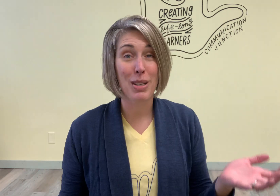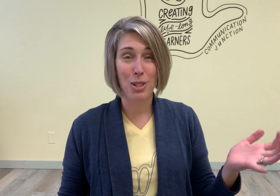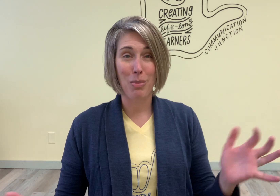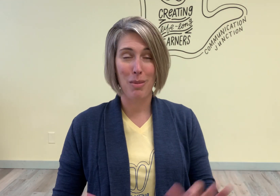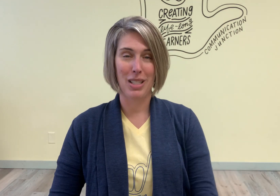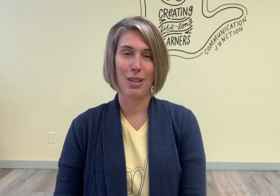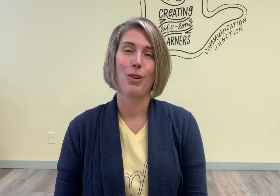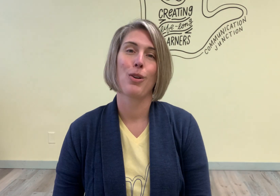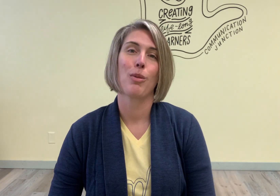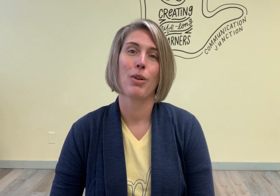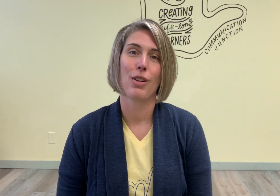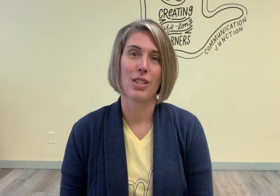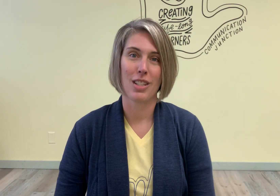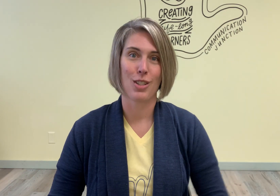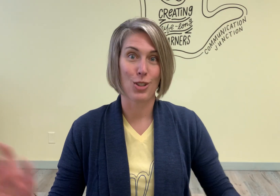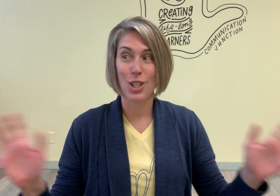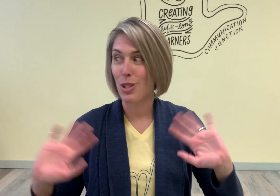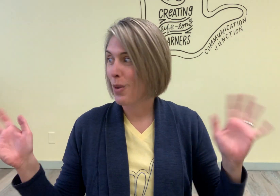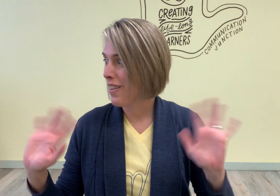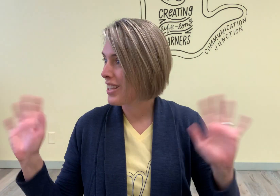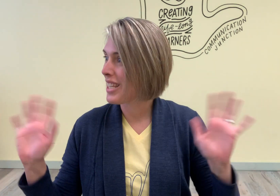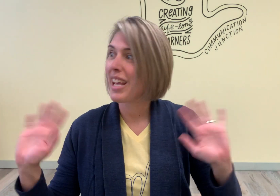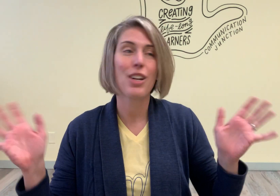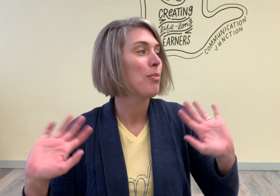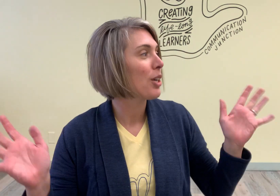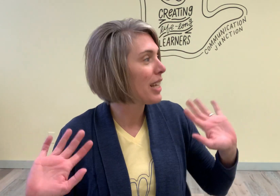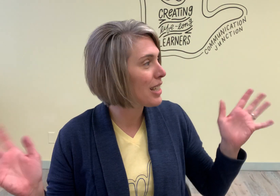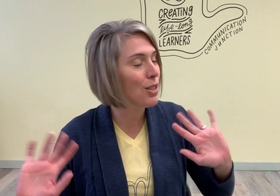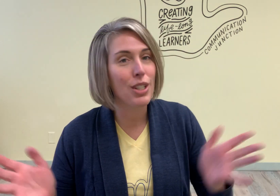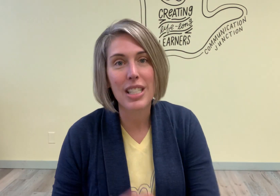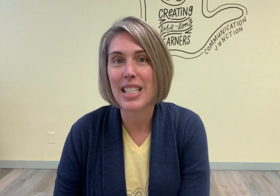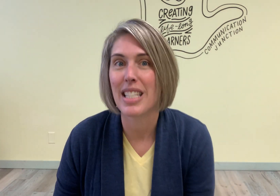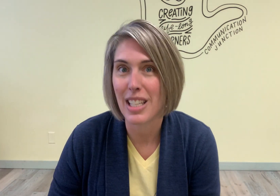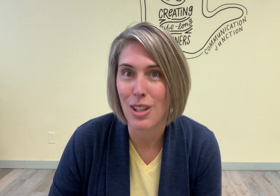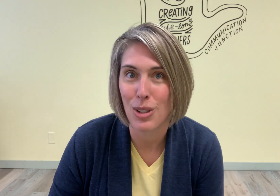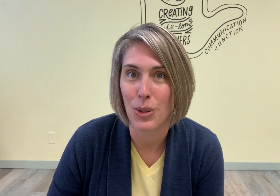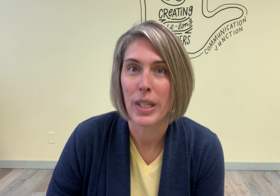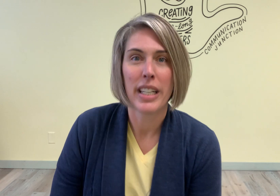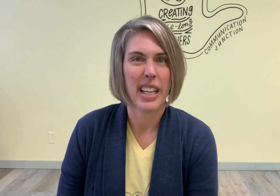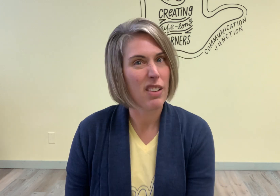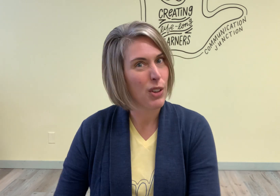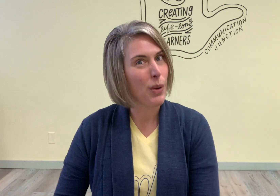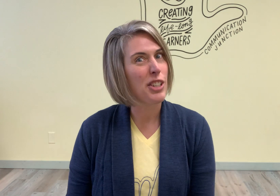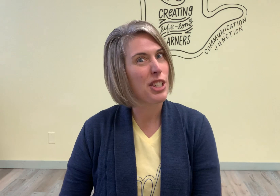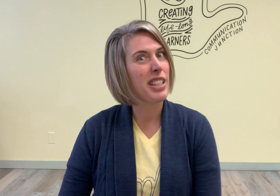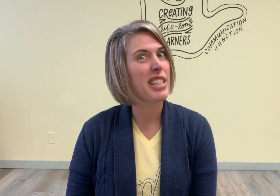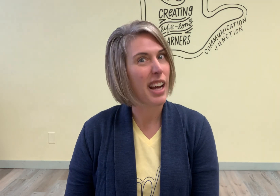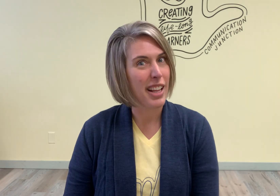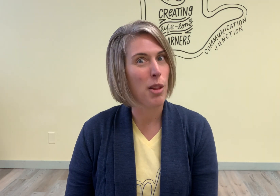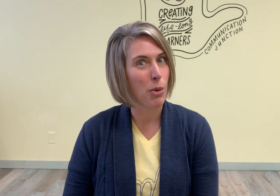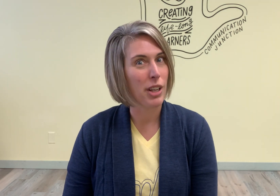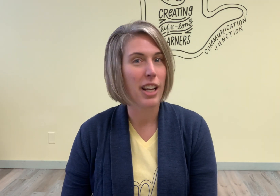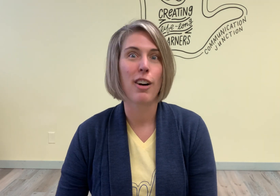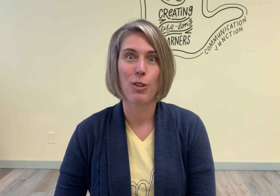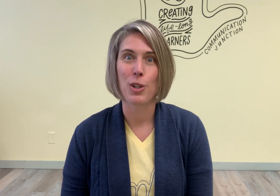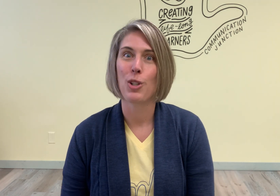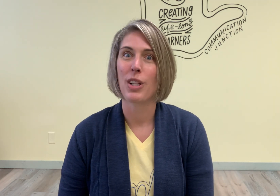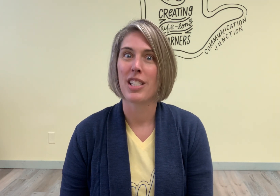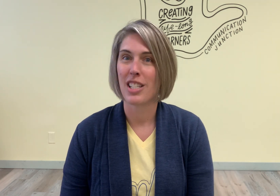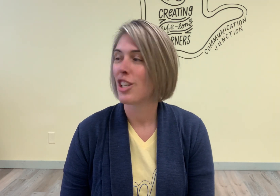your babysitter or your brother and sister. Just wave and say, good morning. It's so good to see you. And if you're watching this not in the morning, of course you can just